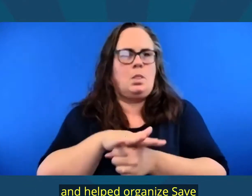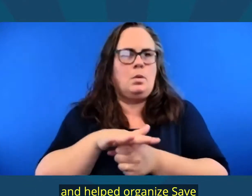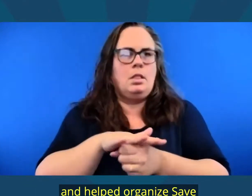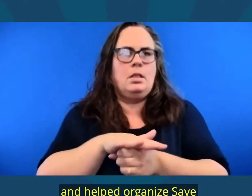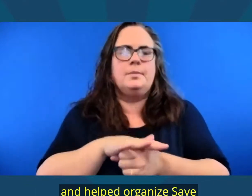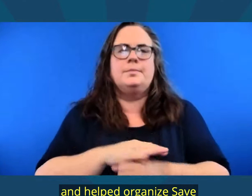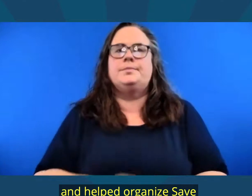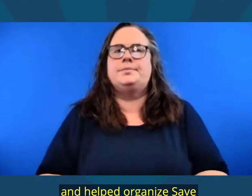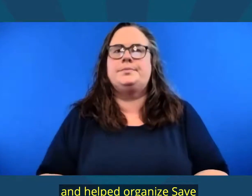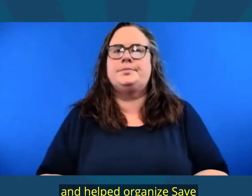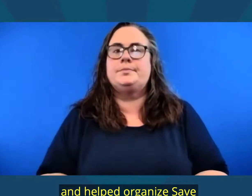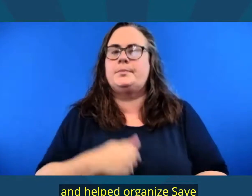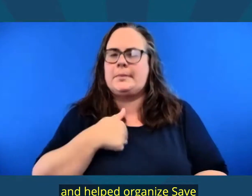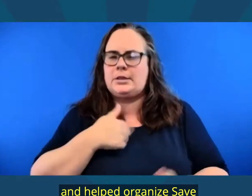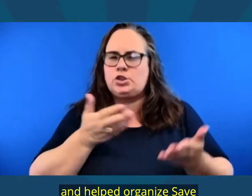locally.